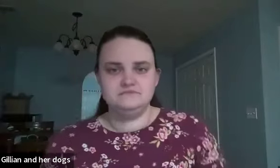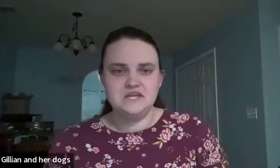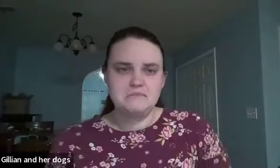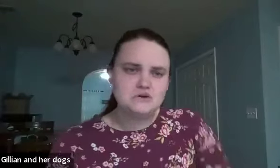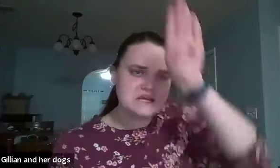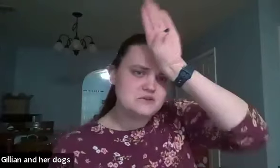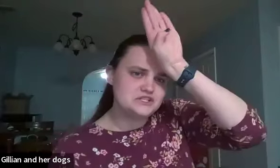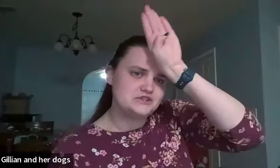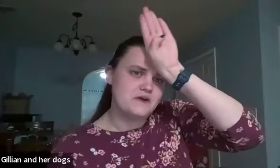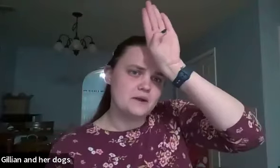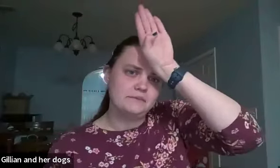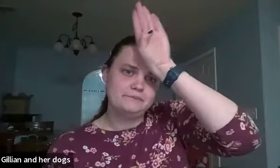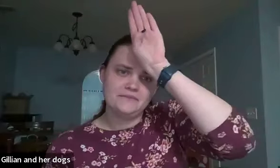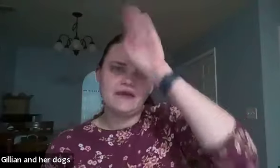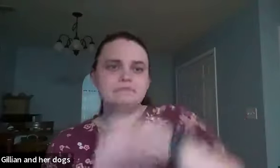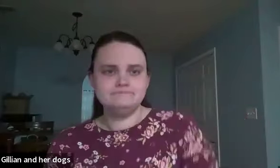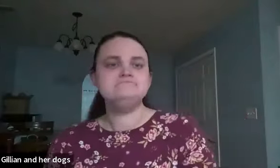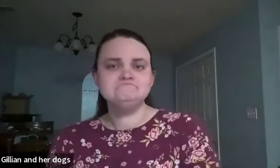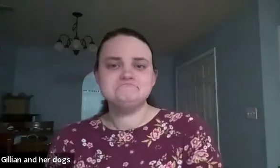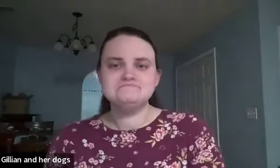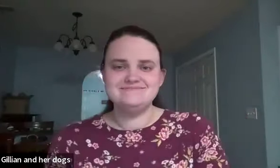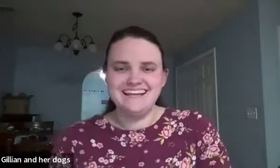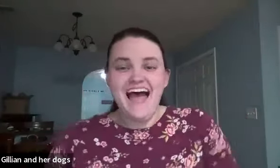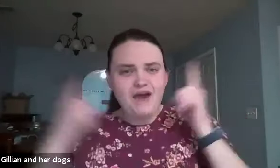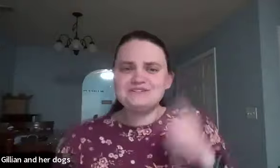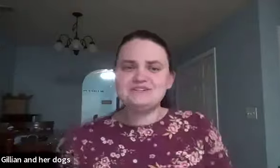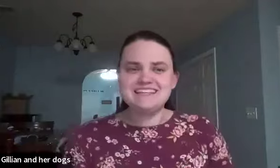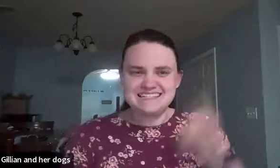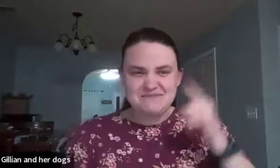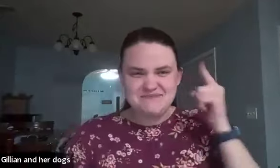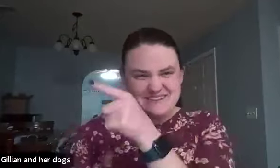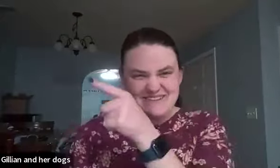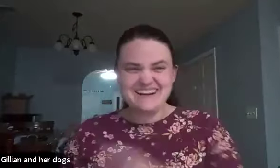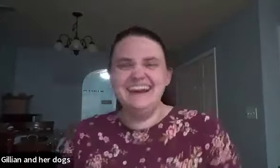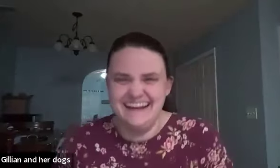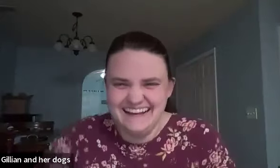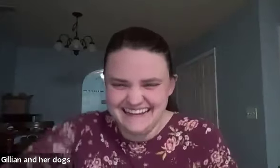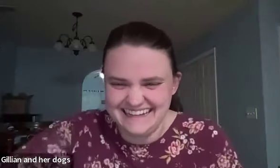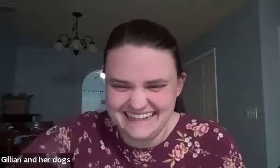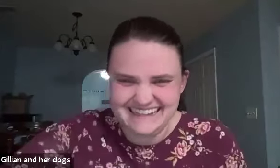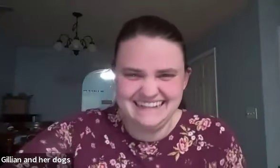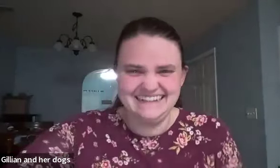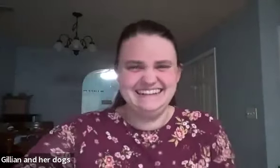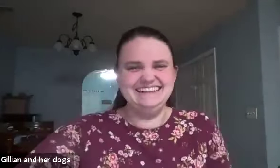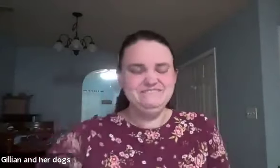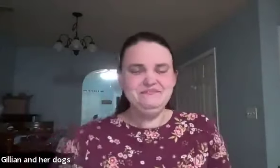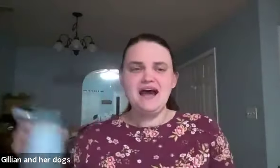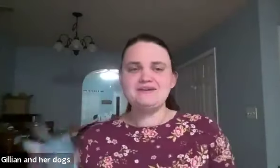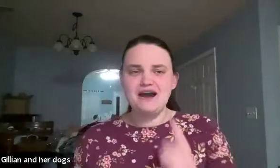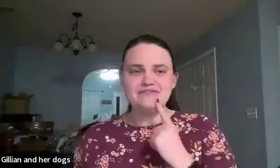But yeah, most of the time you can just do fireman like that. I was gonna say, does that mean you are? I caught